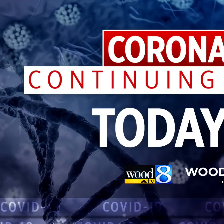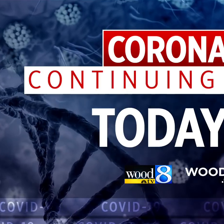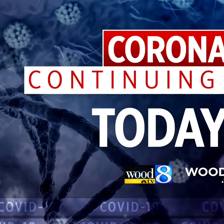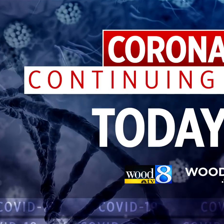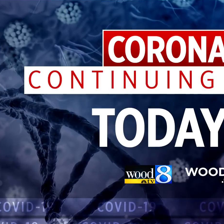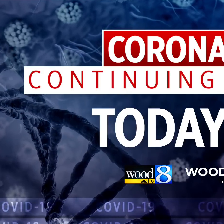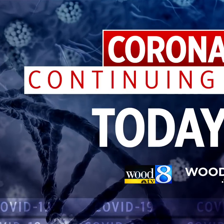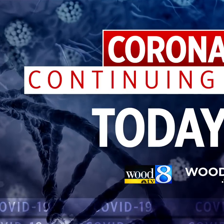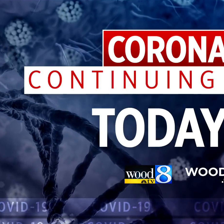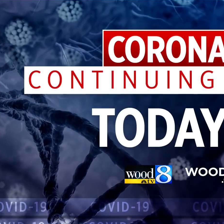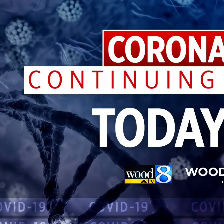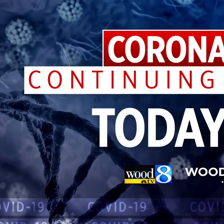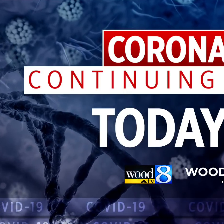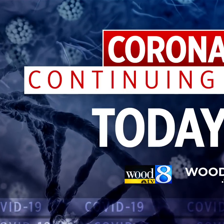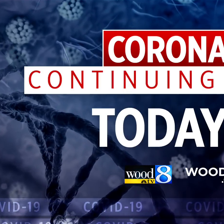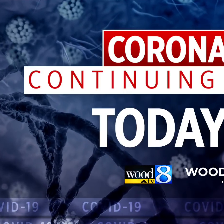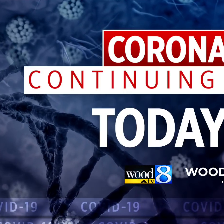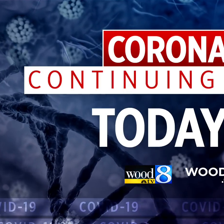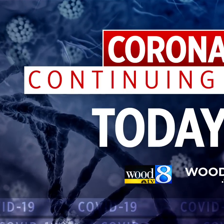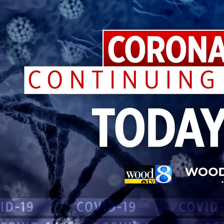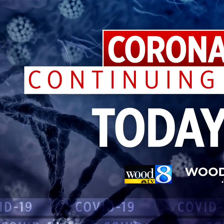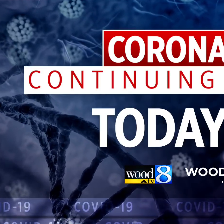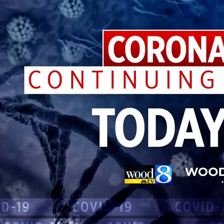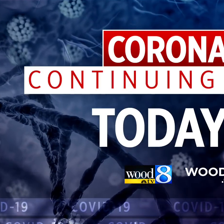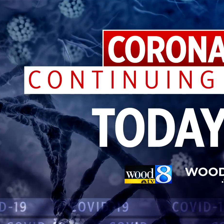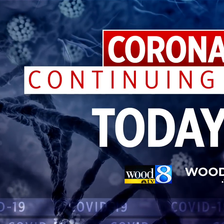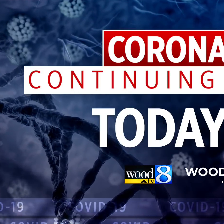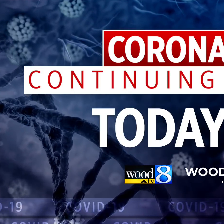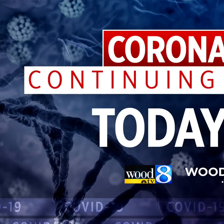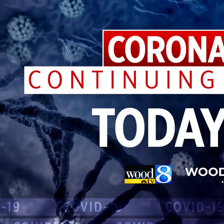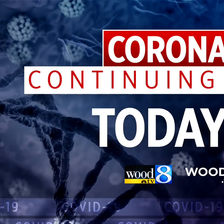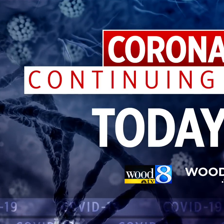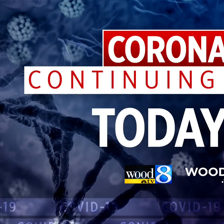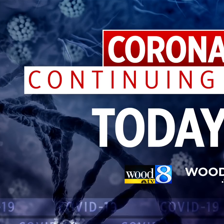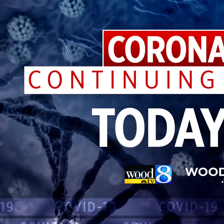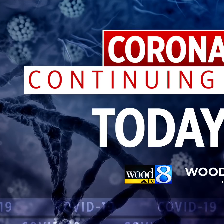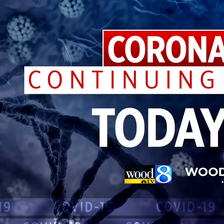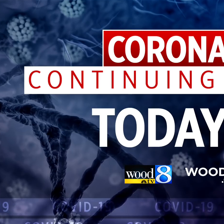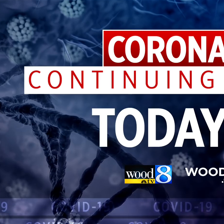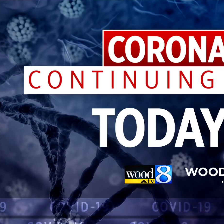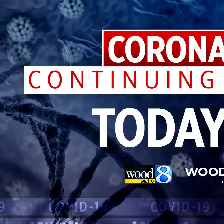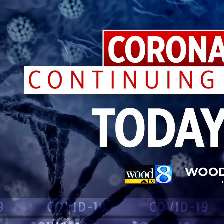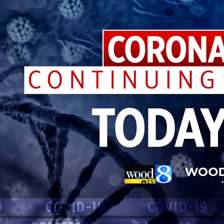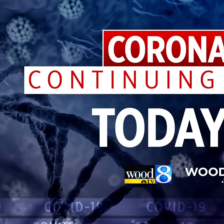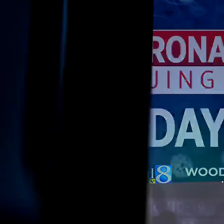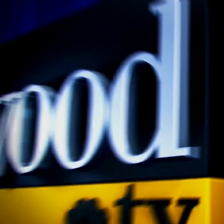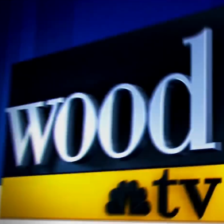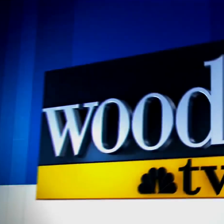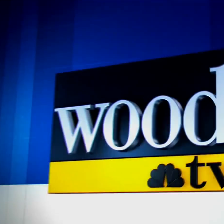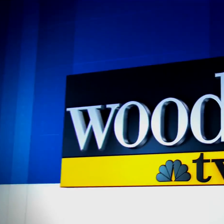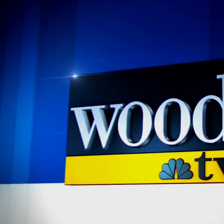how the governor plans to protect people. Still a lot of questions out there. Look for more coverage this afternoon at 5.